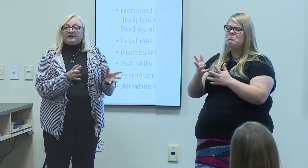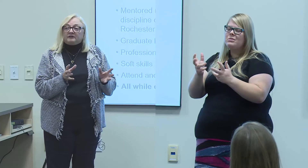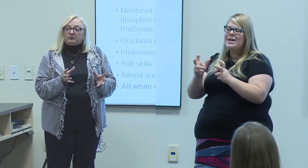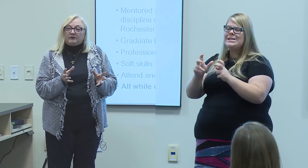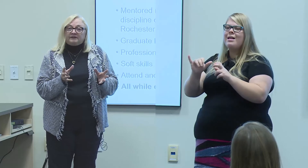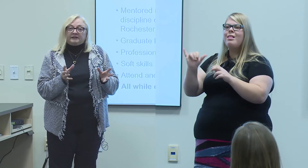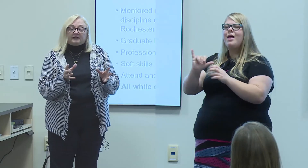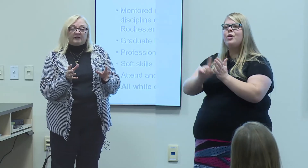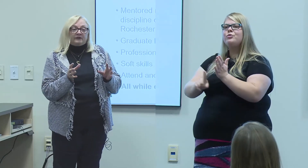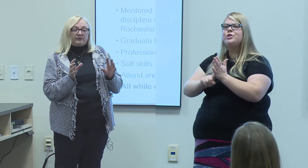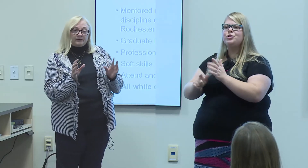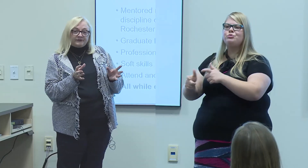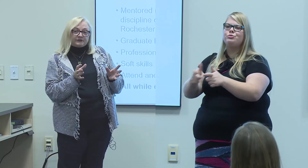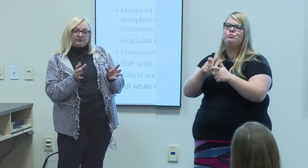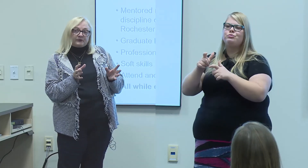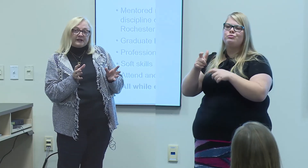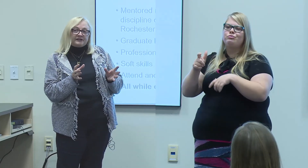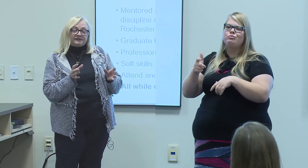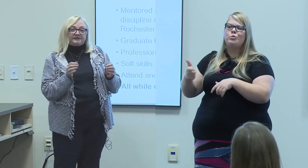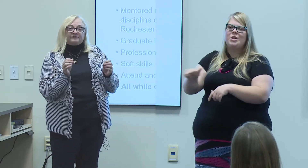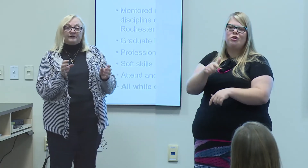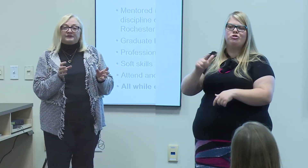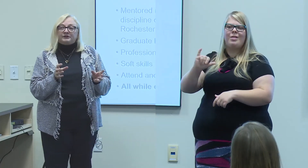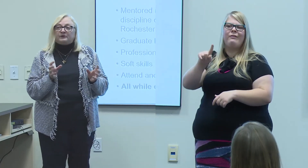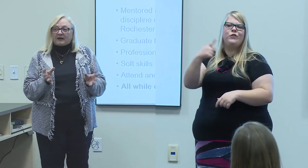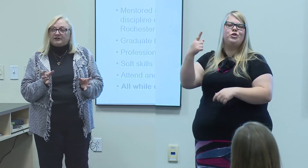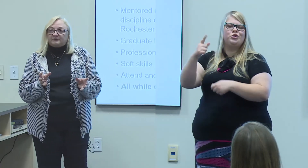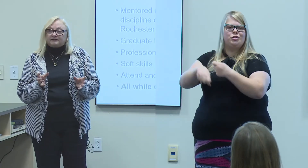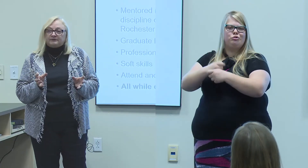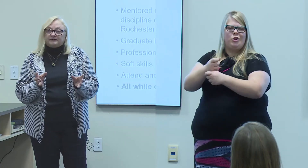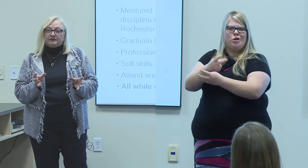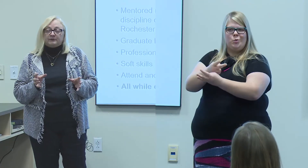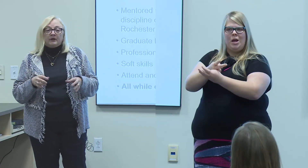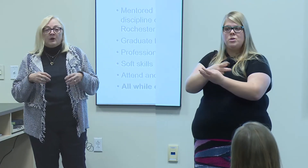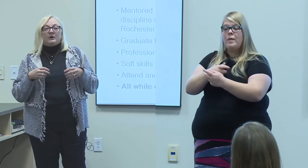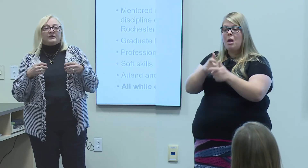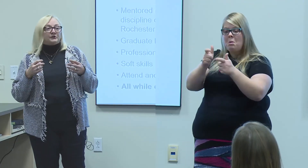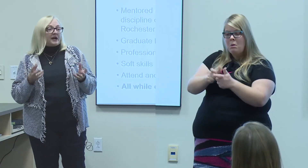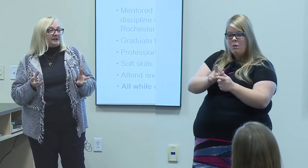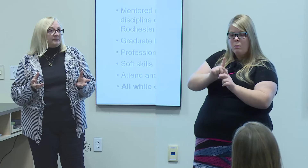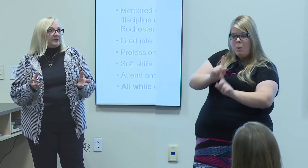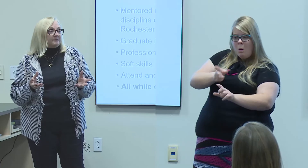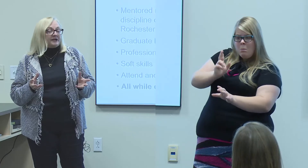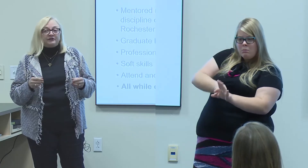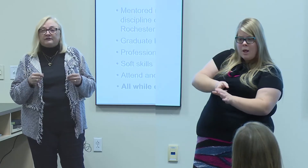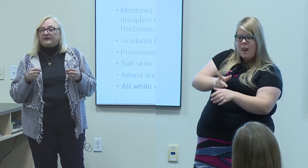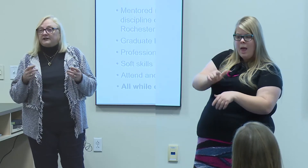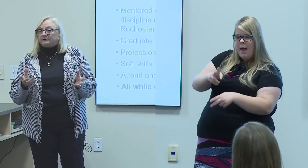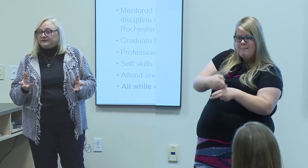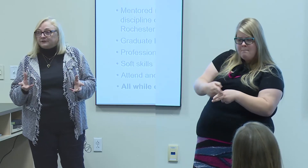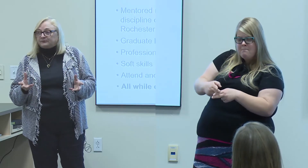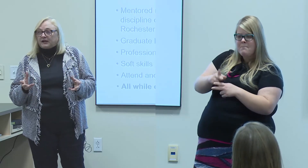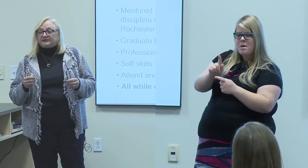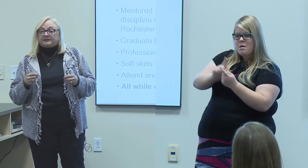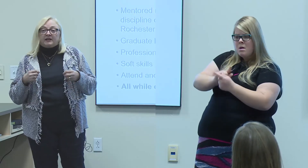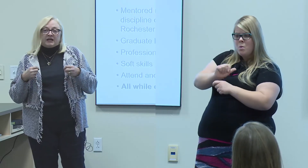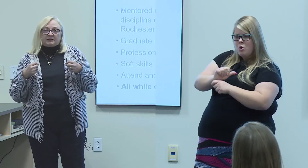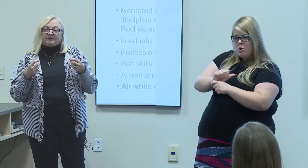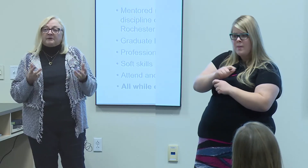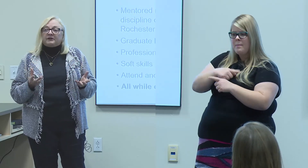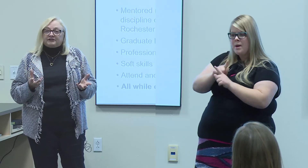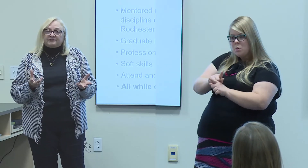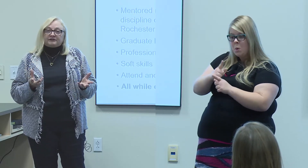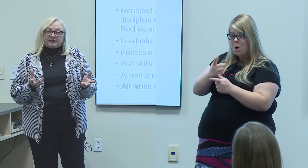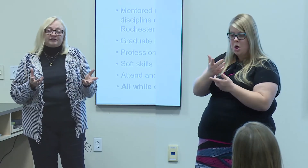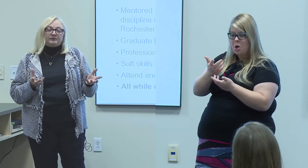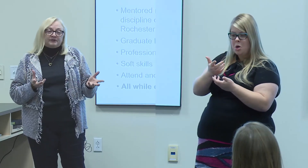would be the equivalent of research rotations that first-year graduate students do when they're trying to pick a mentor and find a research project to